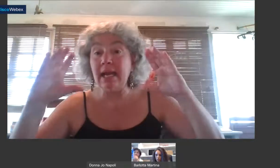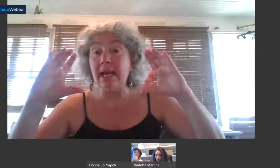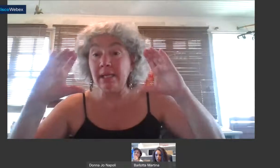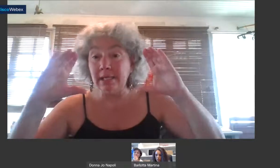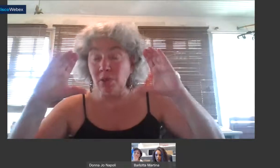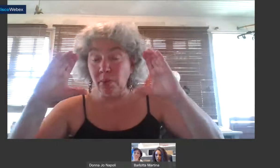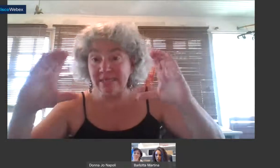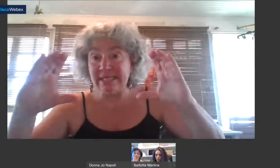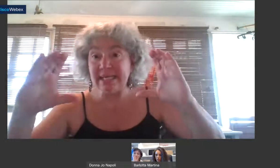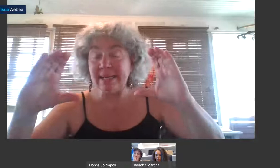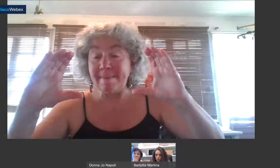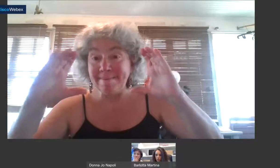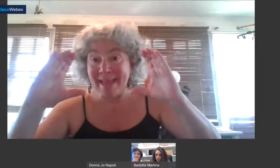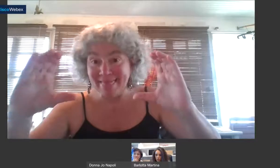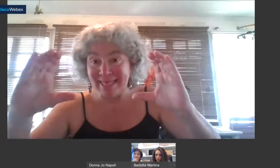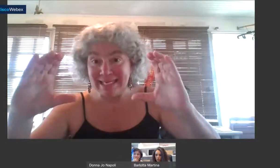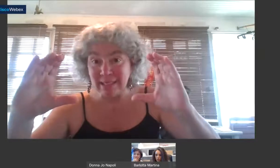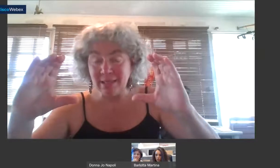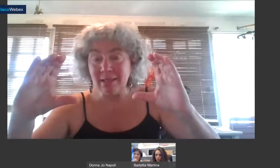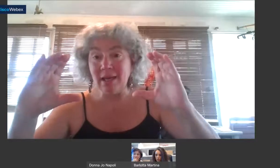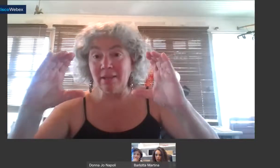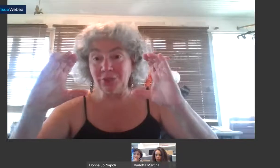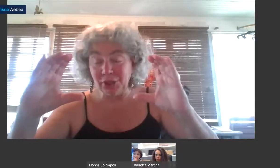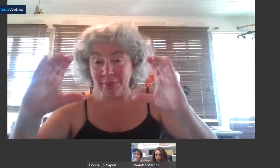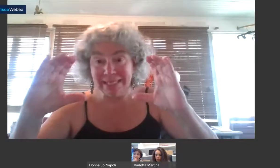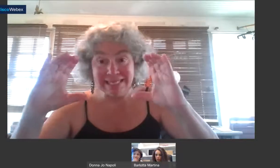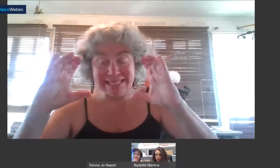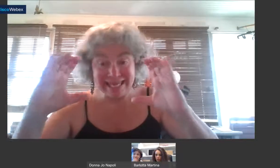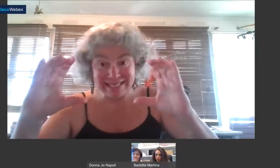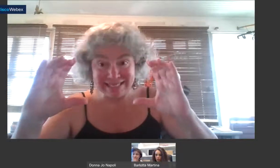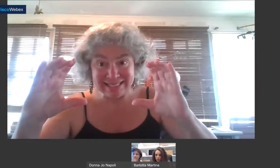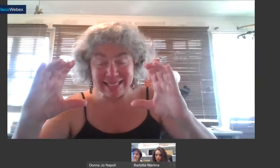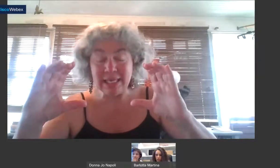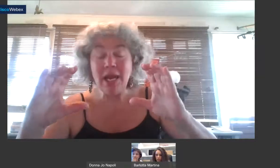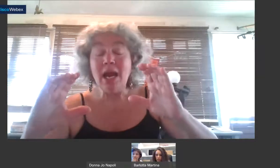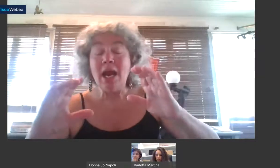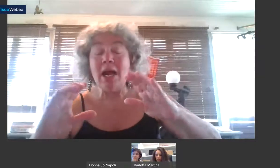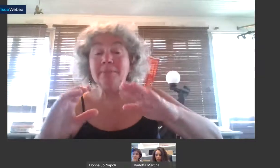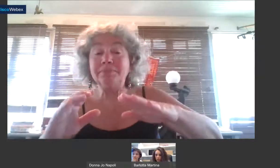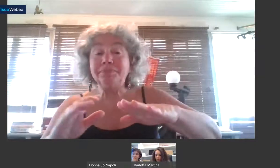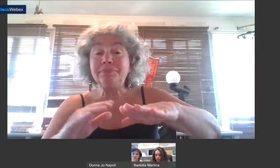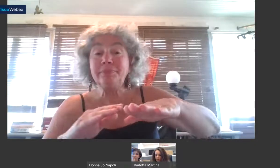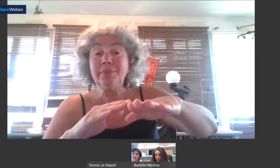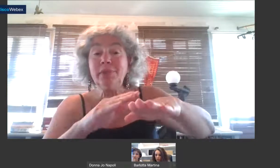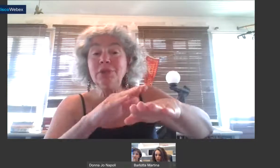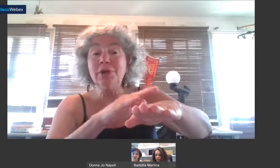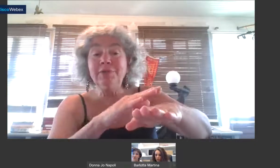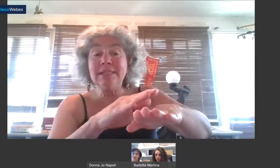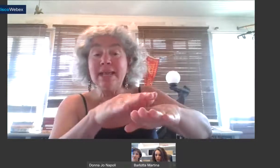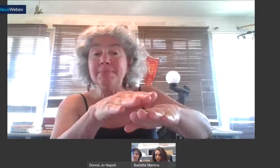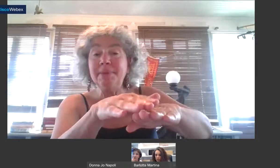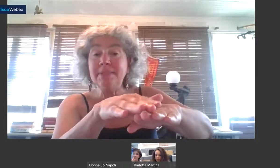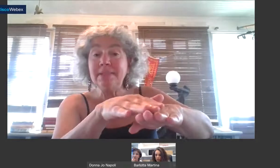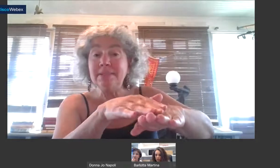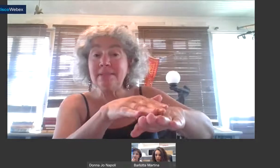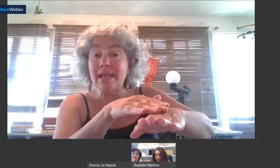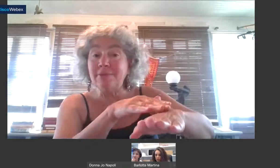a linguistic method of showing intensity. So for example, this is a sign